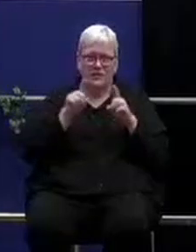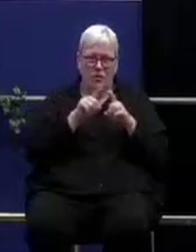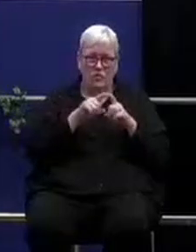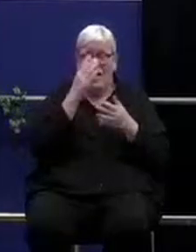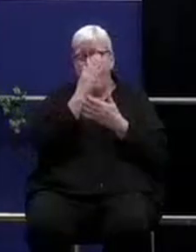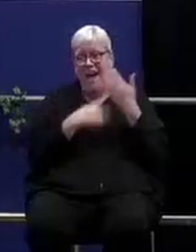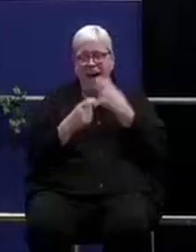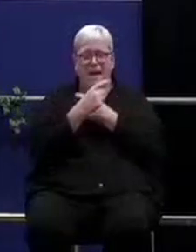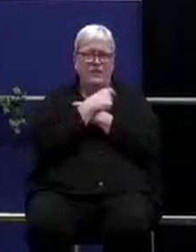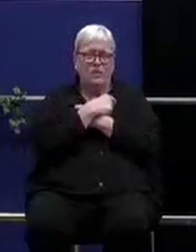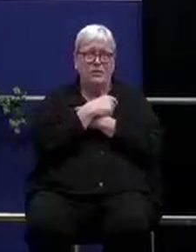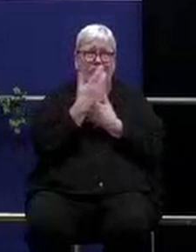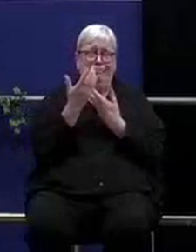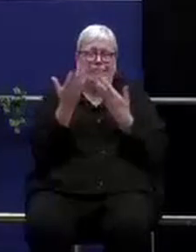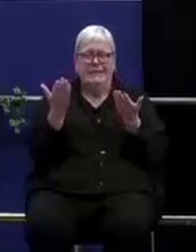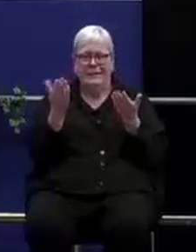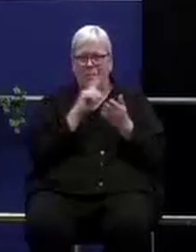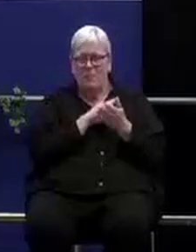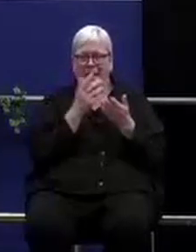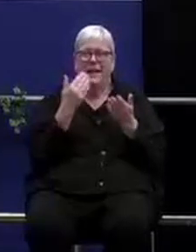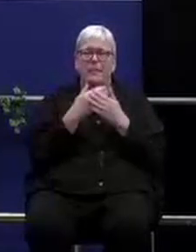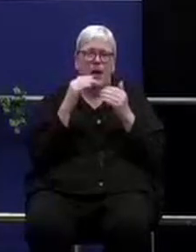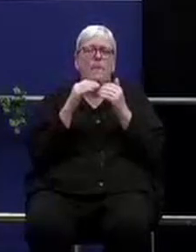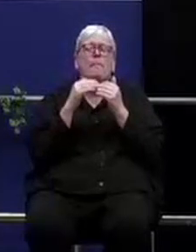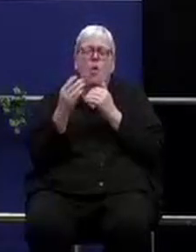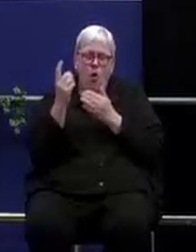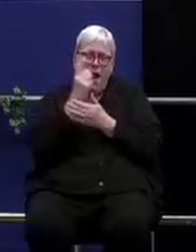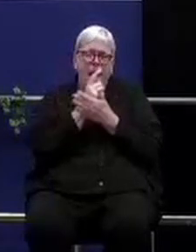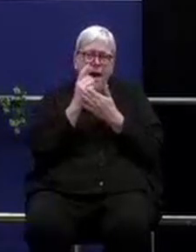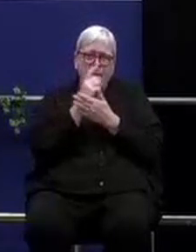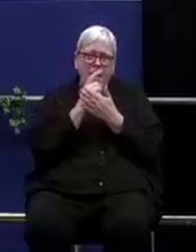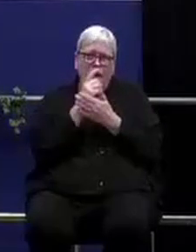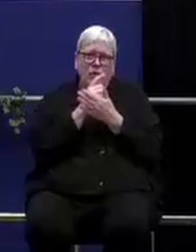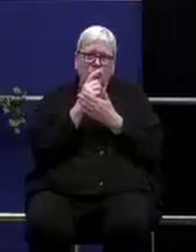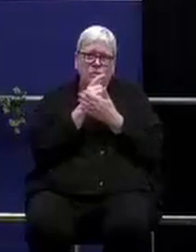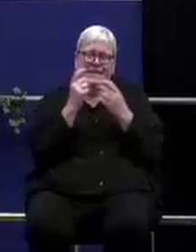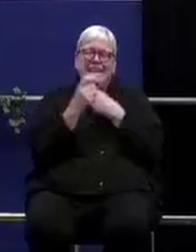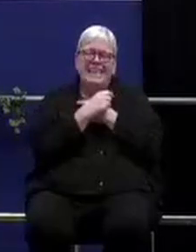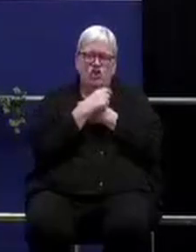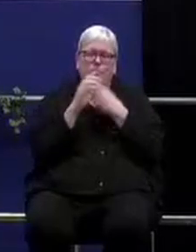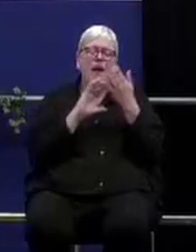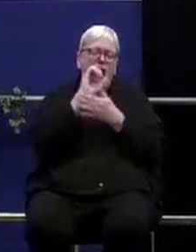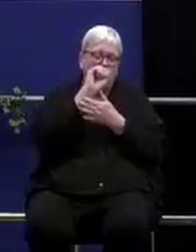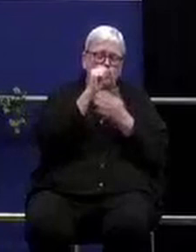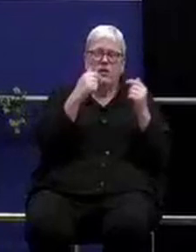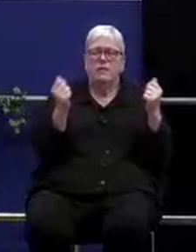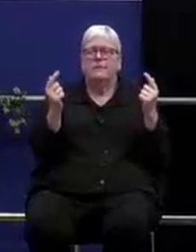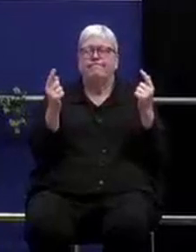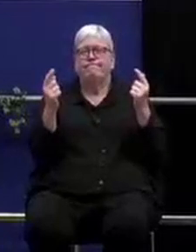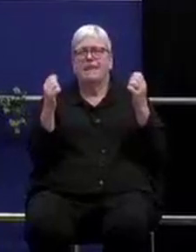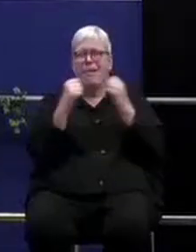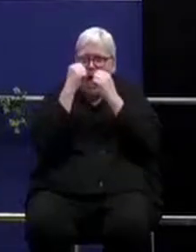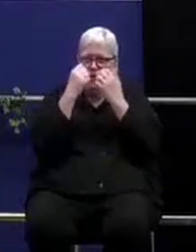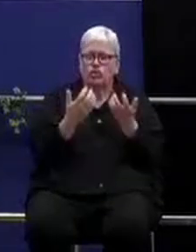It's a very different character to Wolfe, but there is more about Egypt as a culture and clash in the second